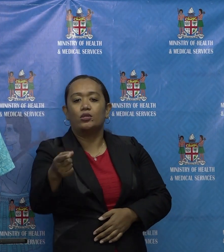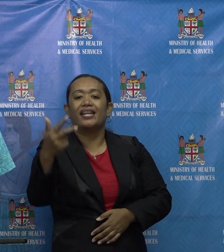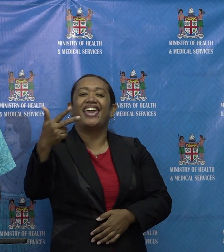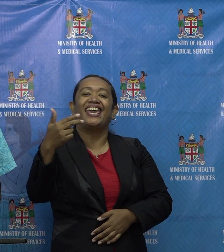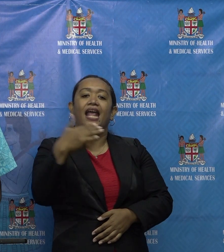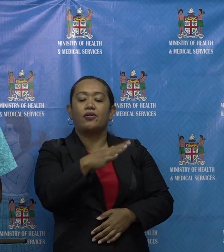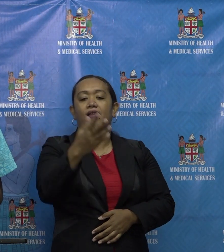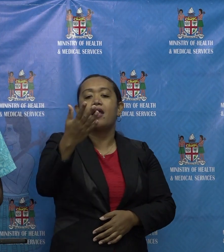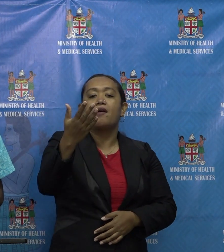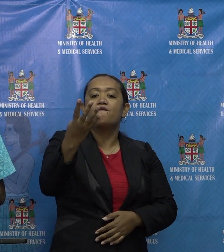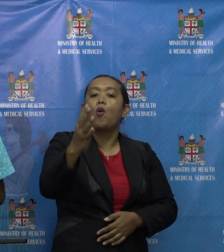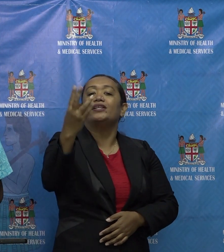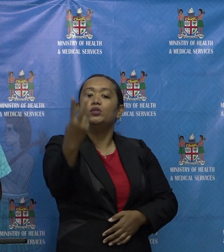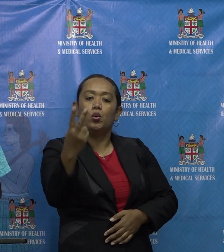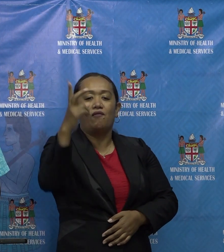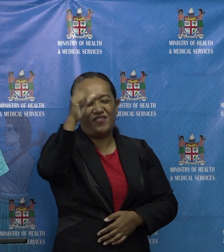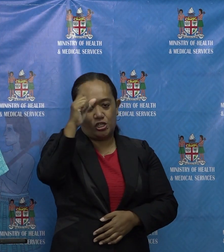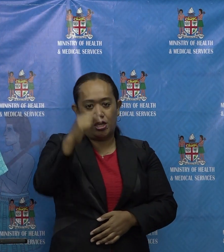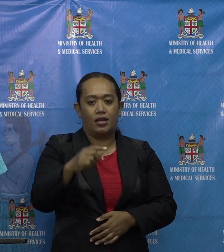20,842 Fijians screened and